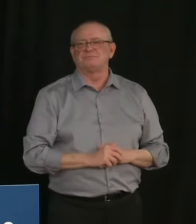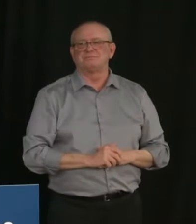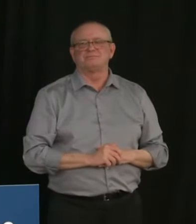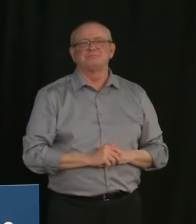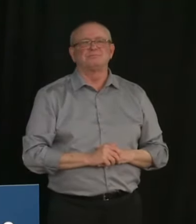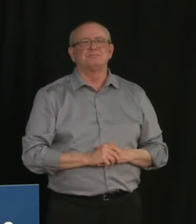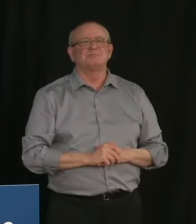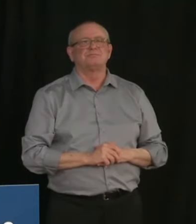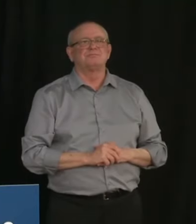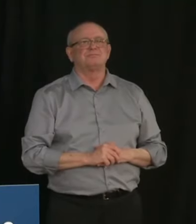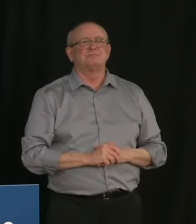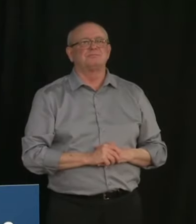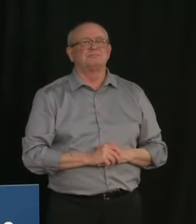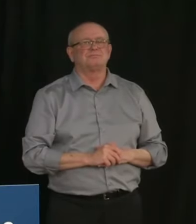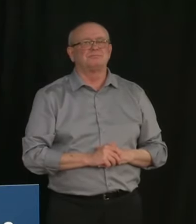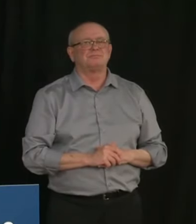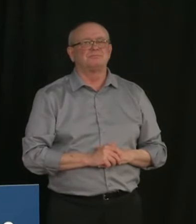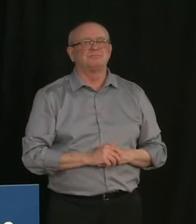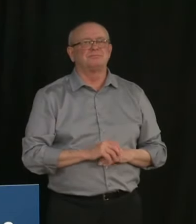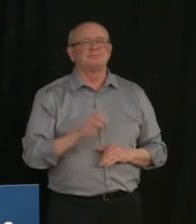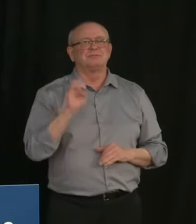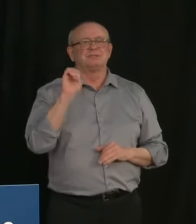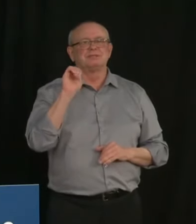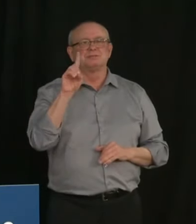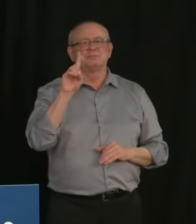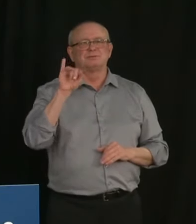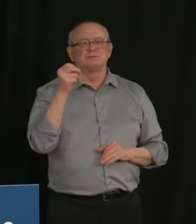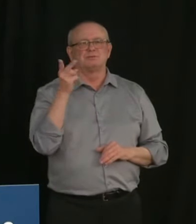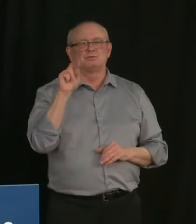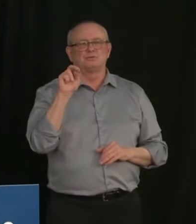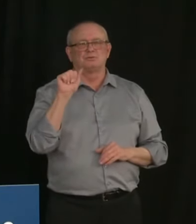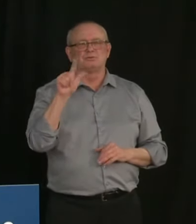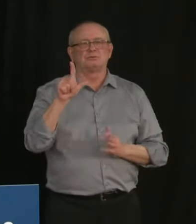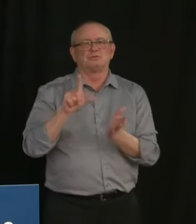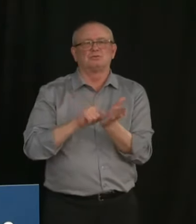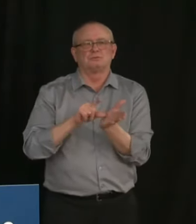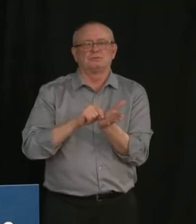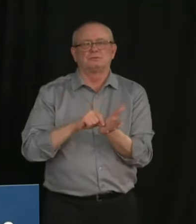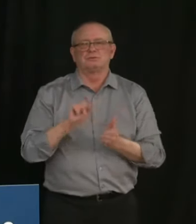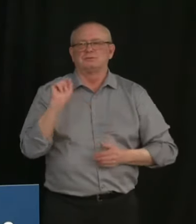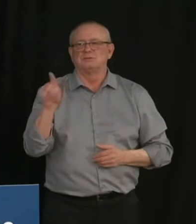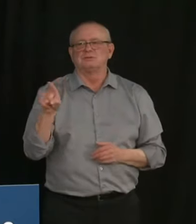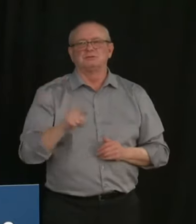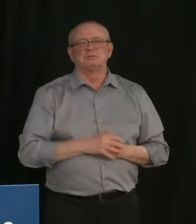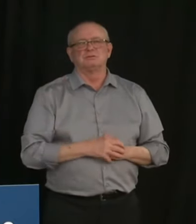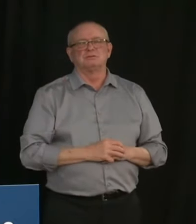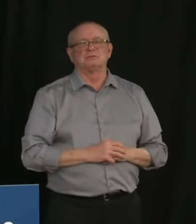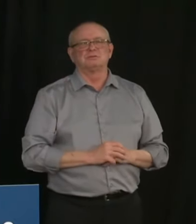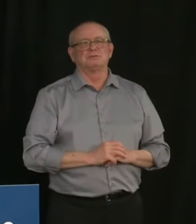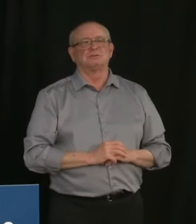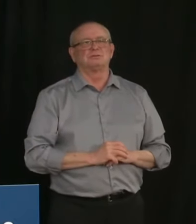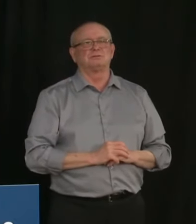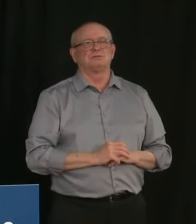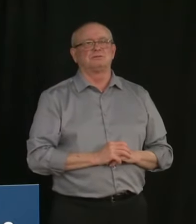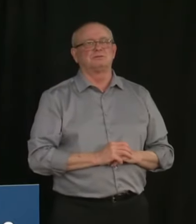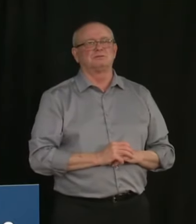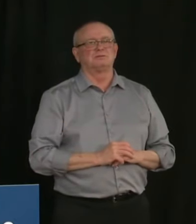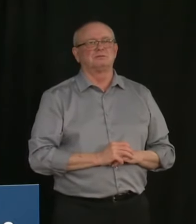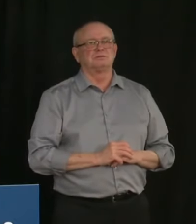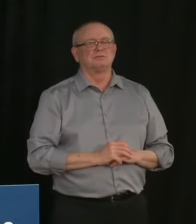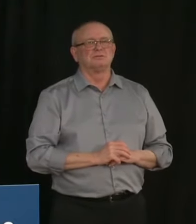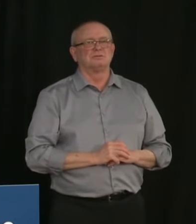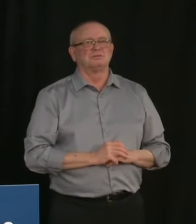Next is Lauren Boothby with the Edmonton Journal. Go ahead, Lauren. Hi, Dr. Hinshaw. How does